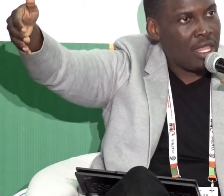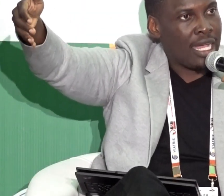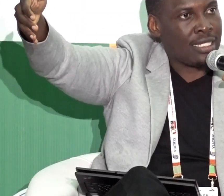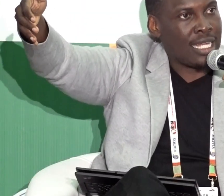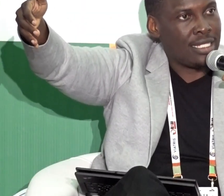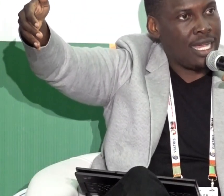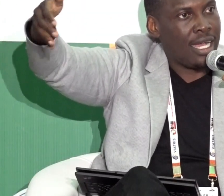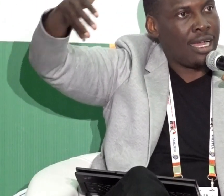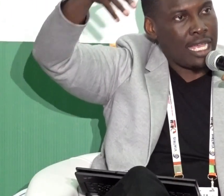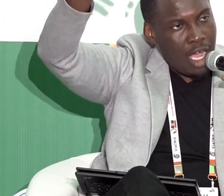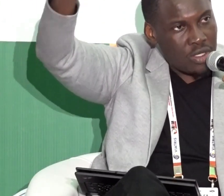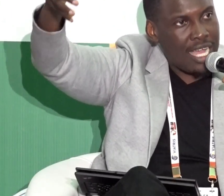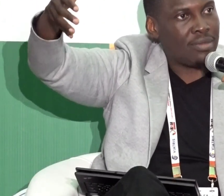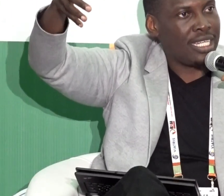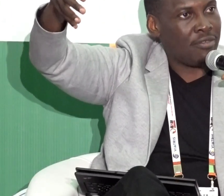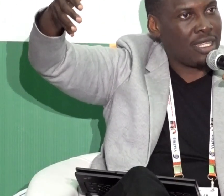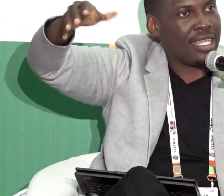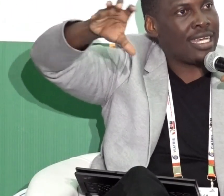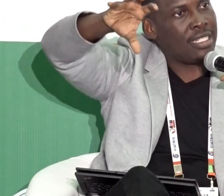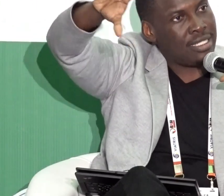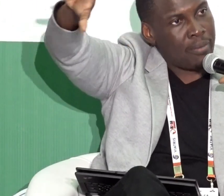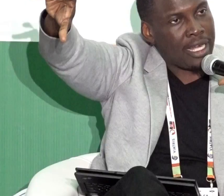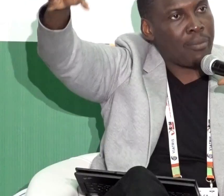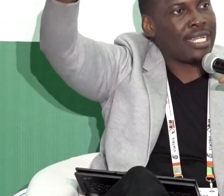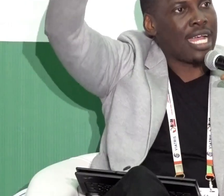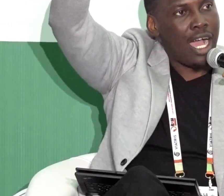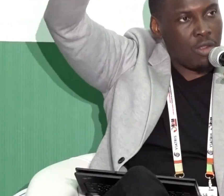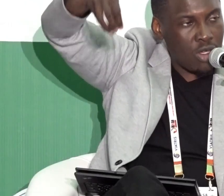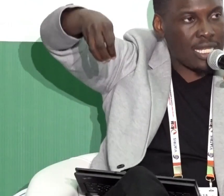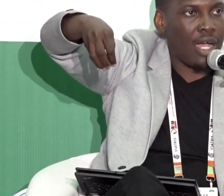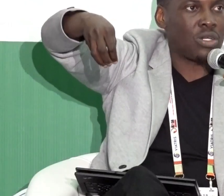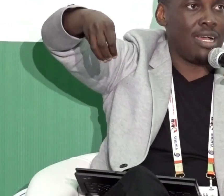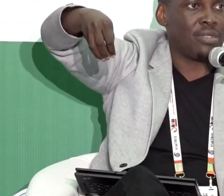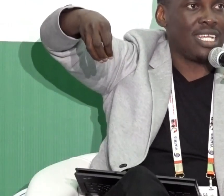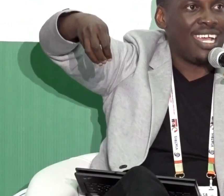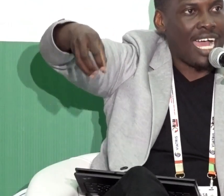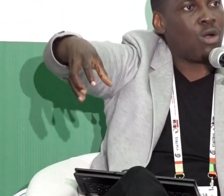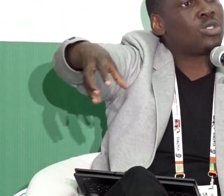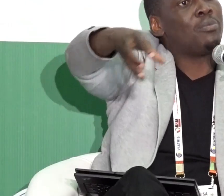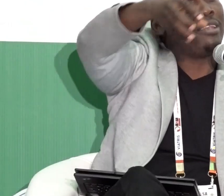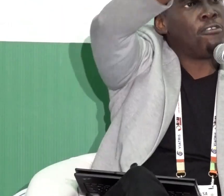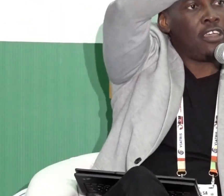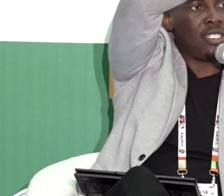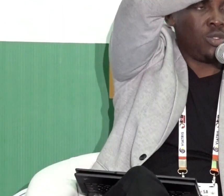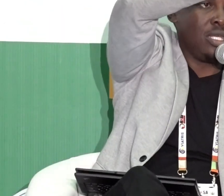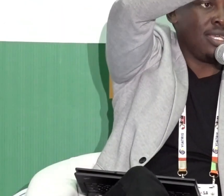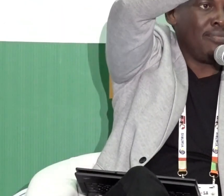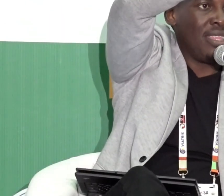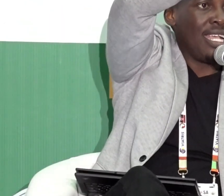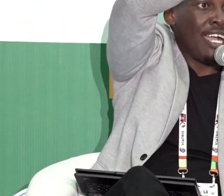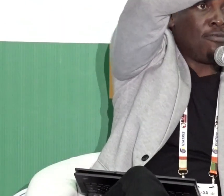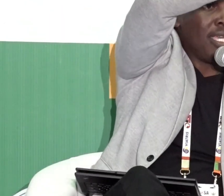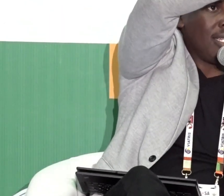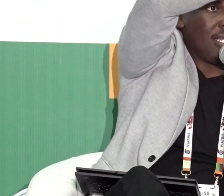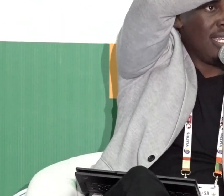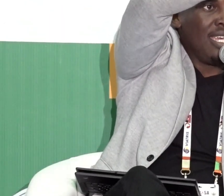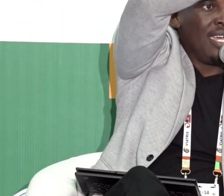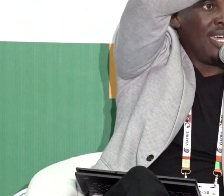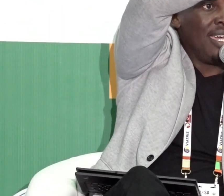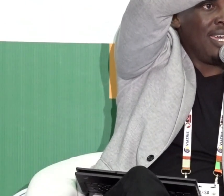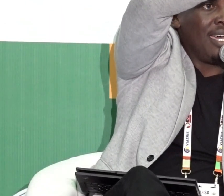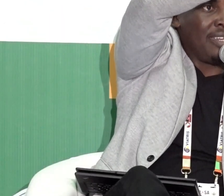safety outcomes and everything. That is separate, but those outcomes are also being fed to the